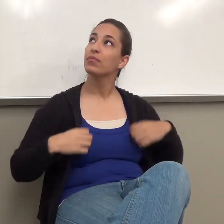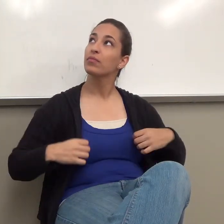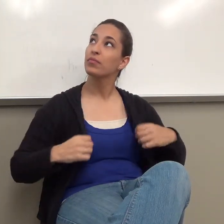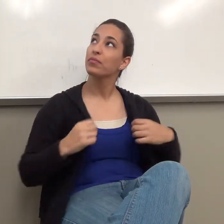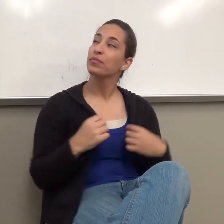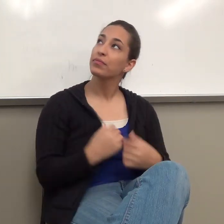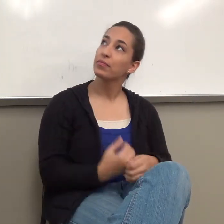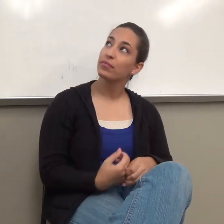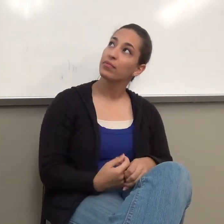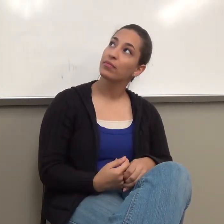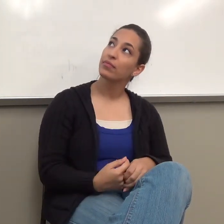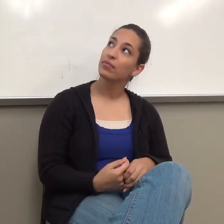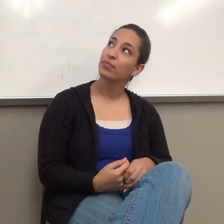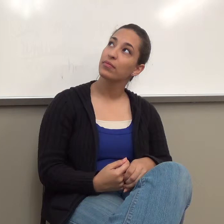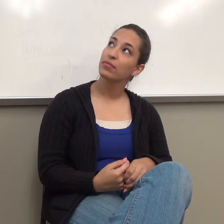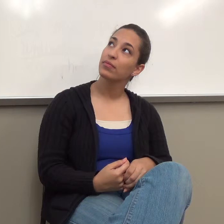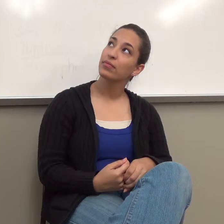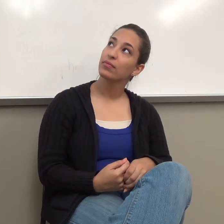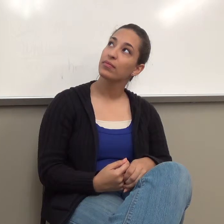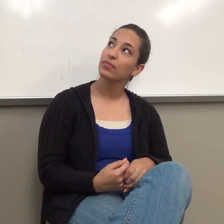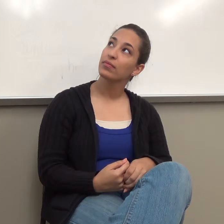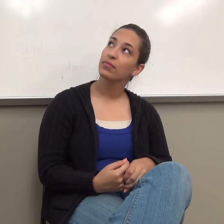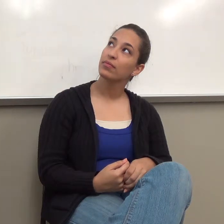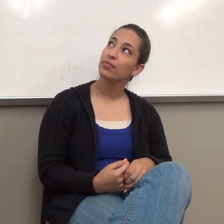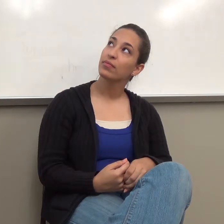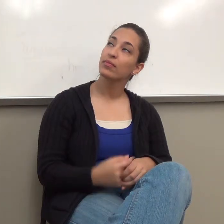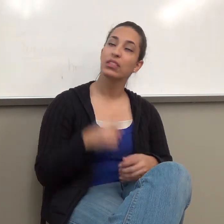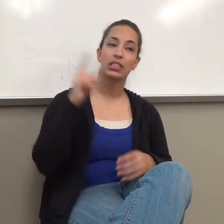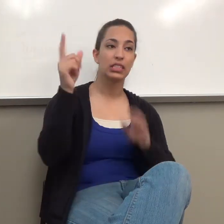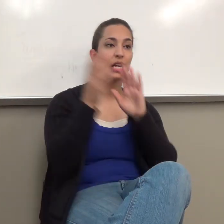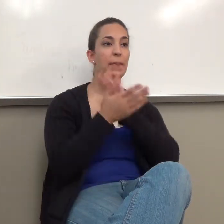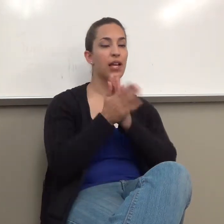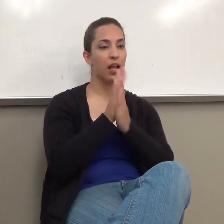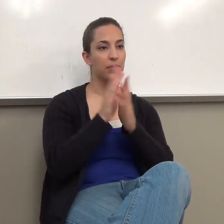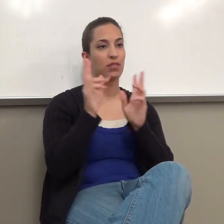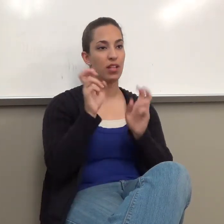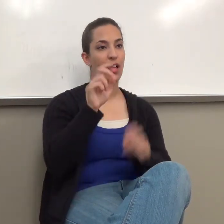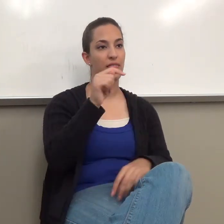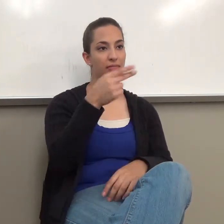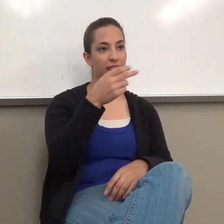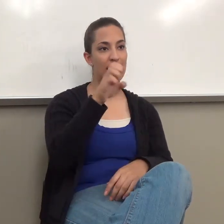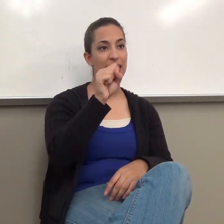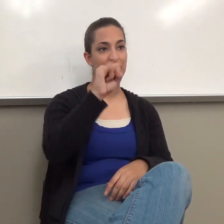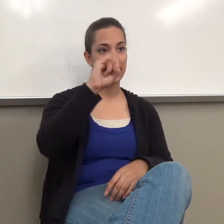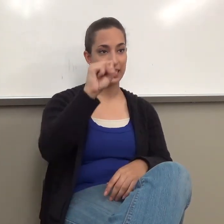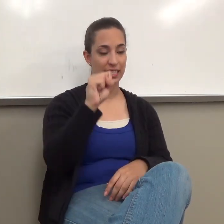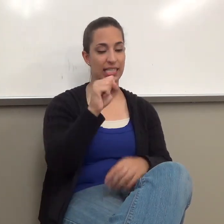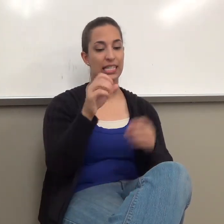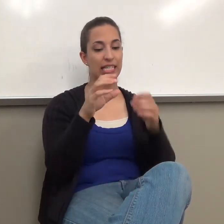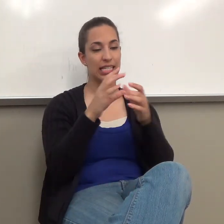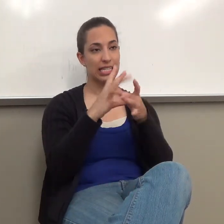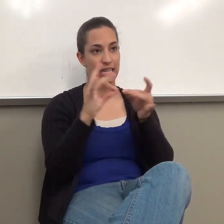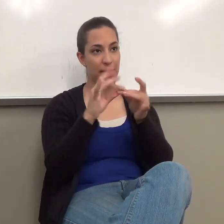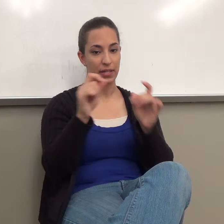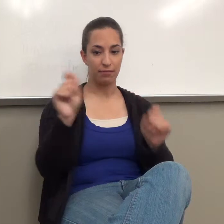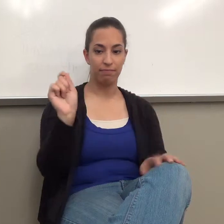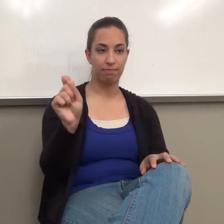the thesis statement for the whole essay, okay? Then the first